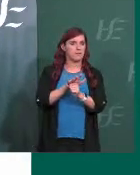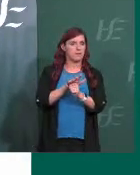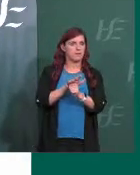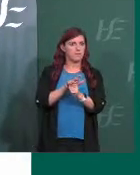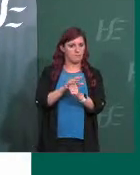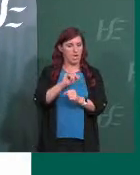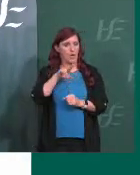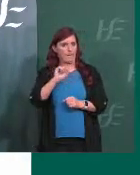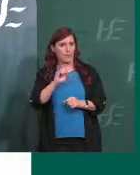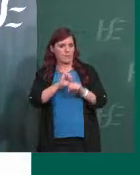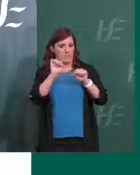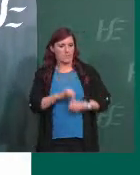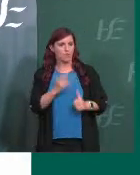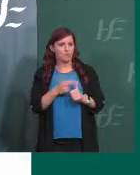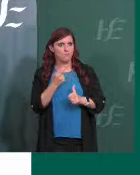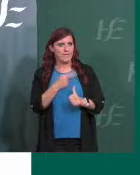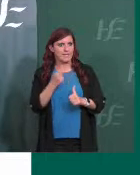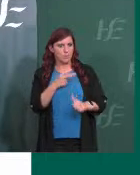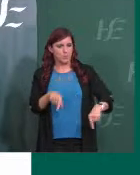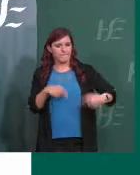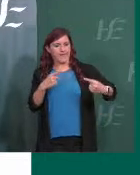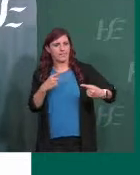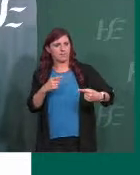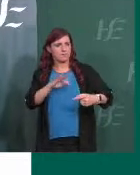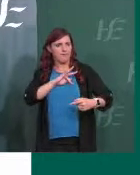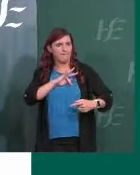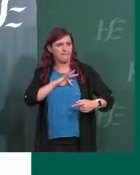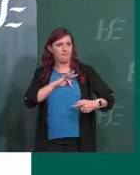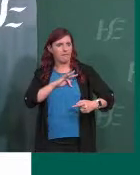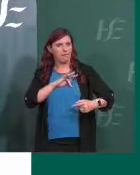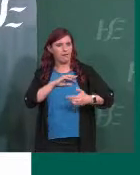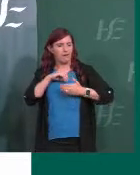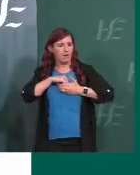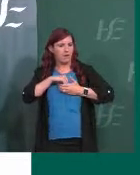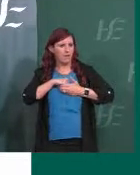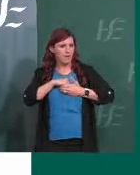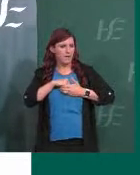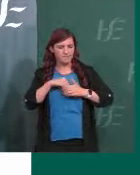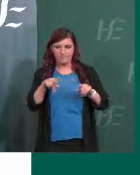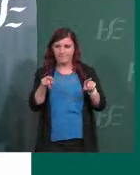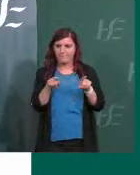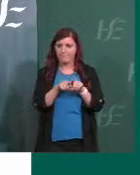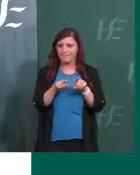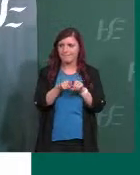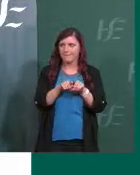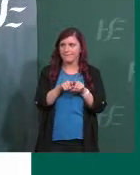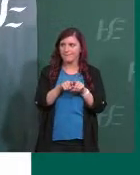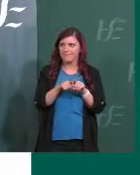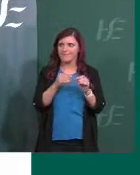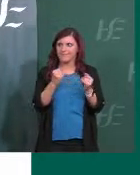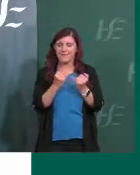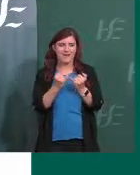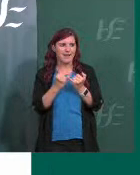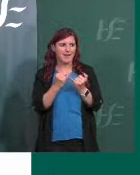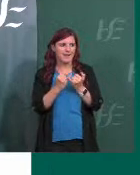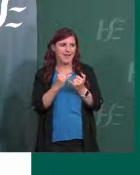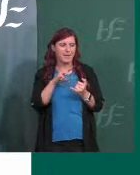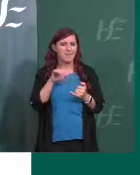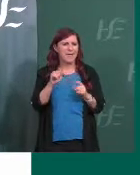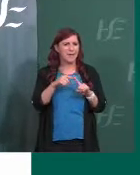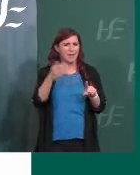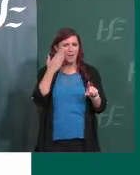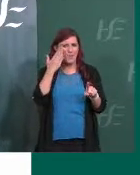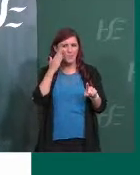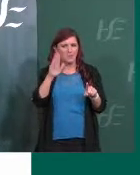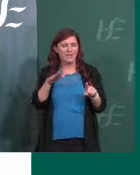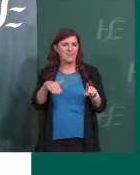system is prepped and trained and ready to go. Much like the Mayo team, I might remark, being well trained and ready to